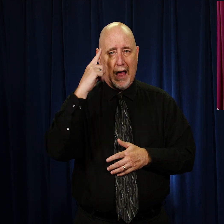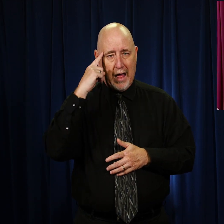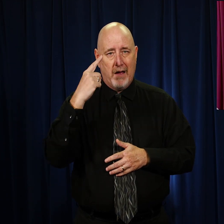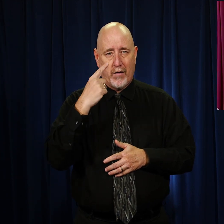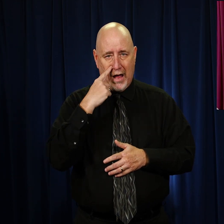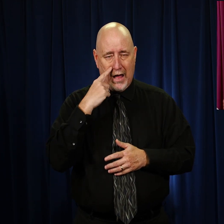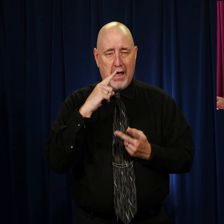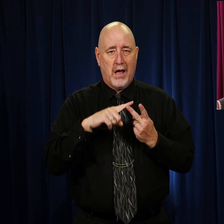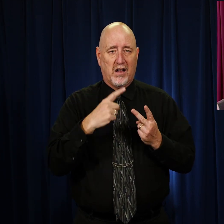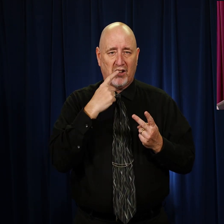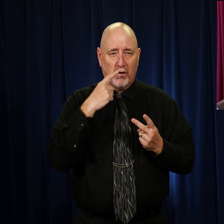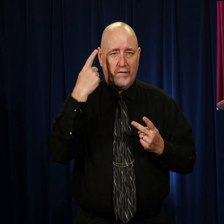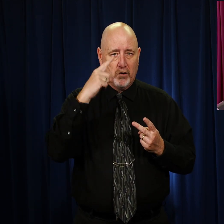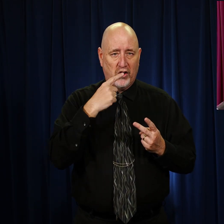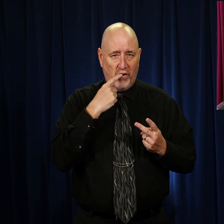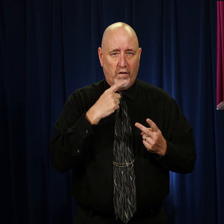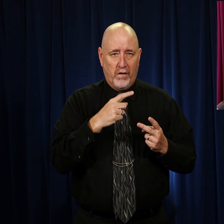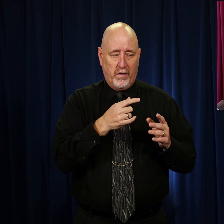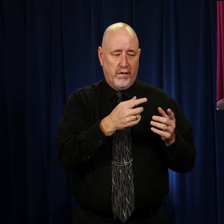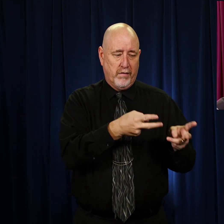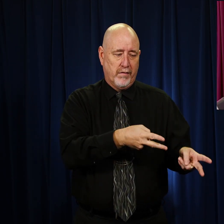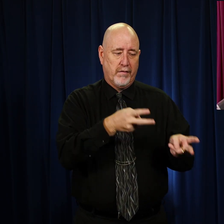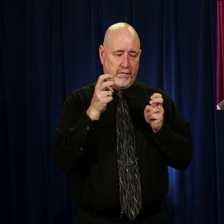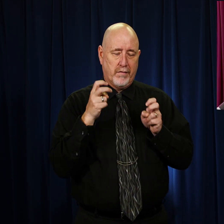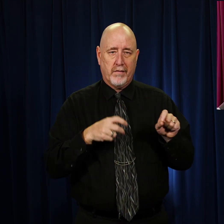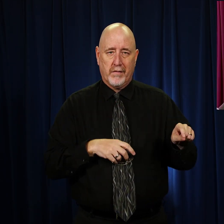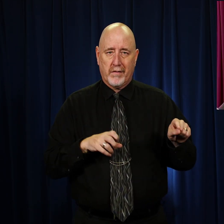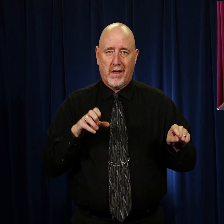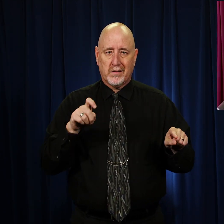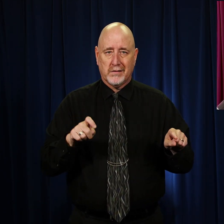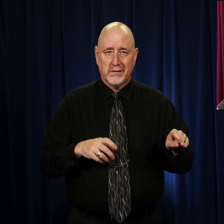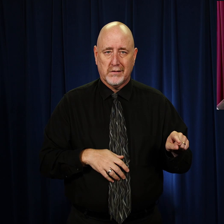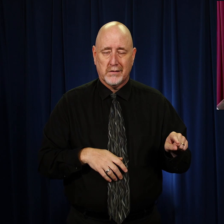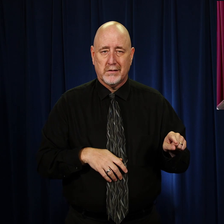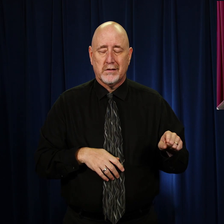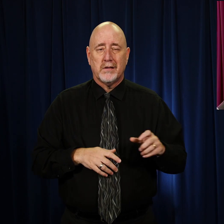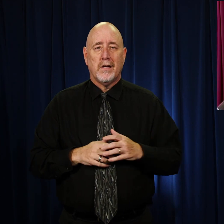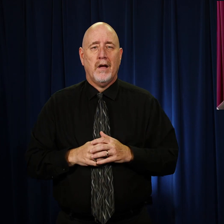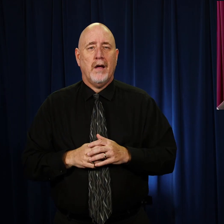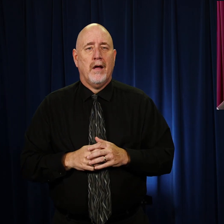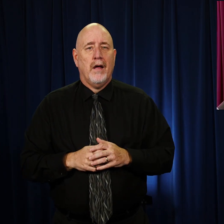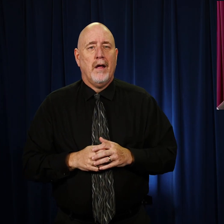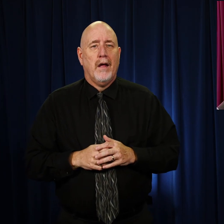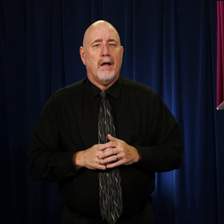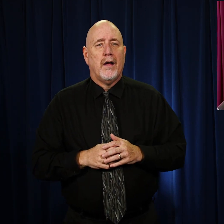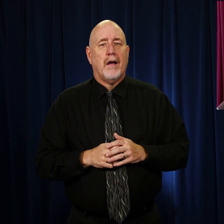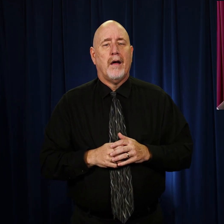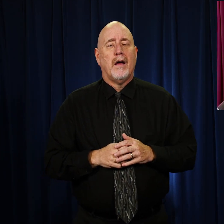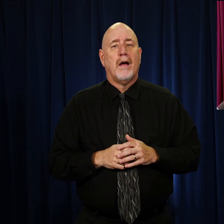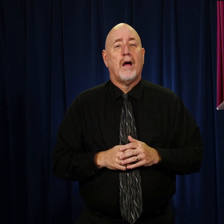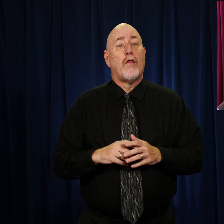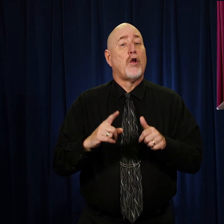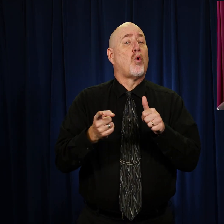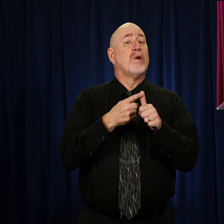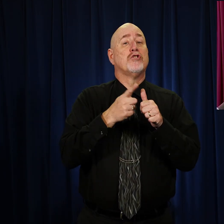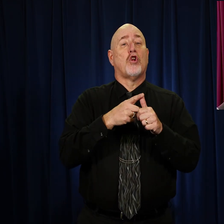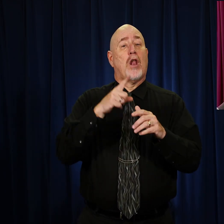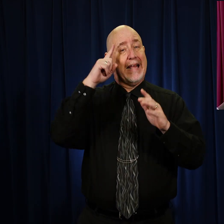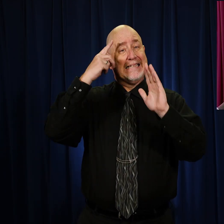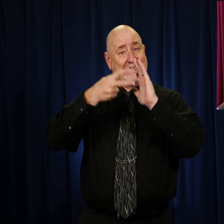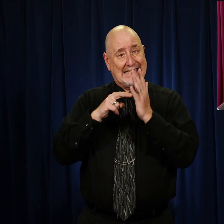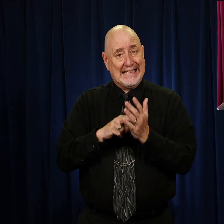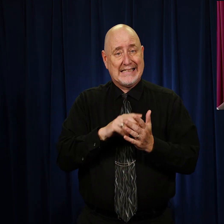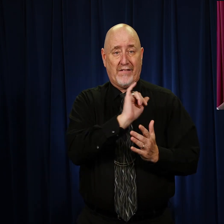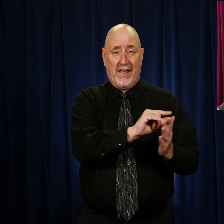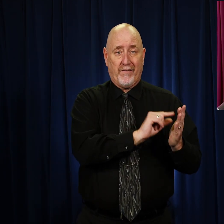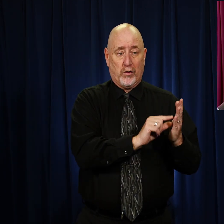for an eye, a tooth for a tooth line does come from that passage in Exodus. Now, the original intent